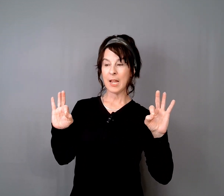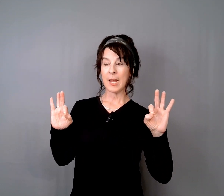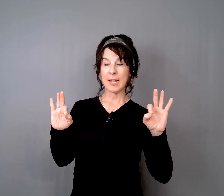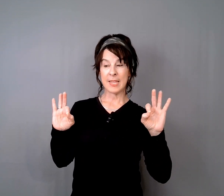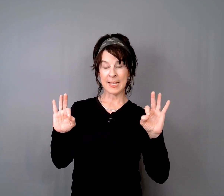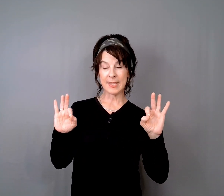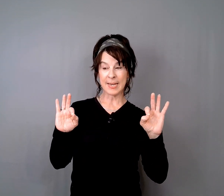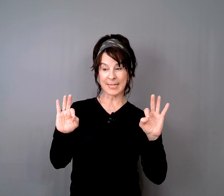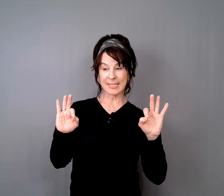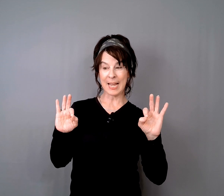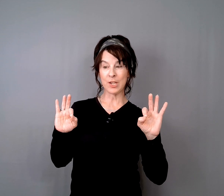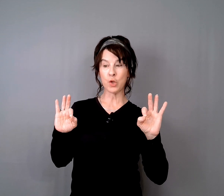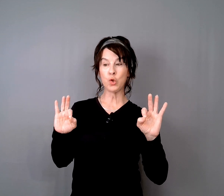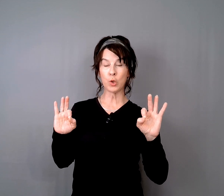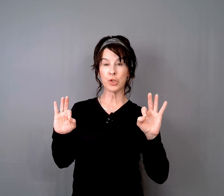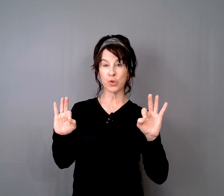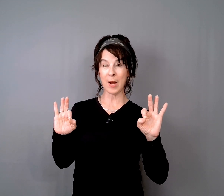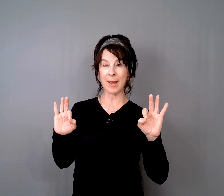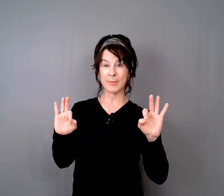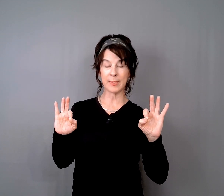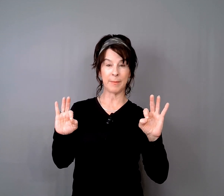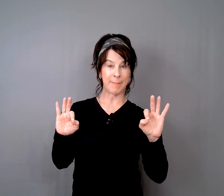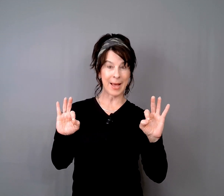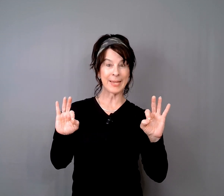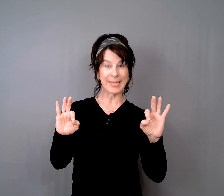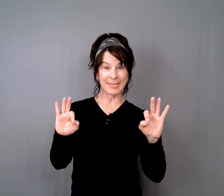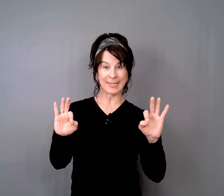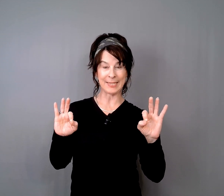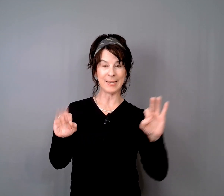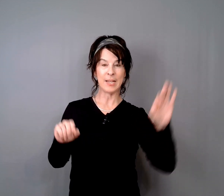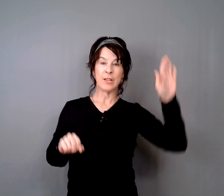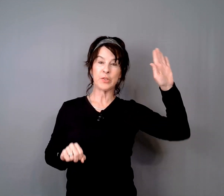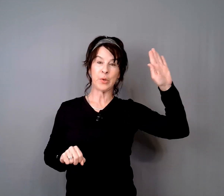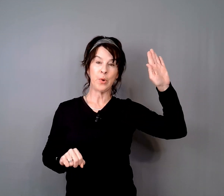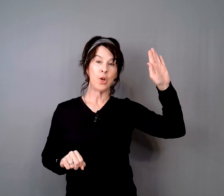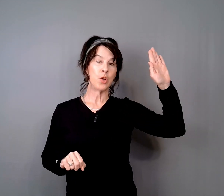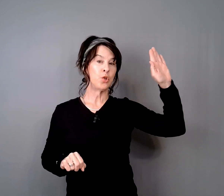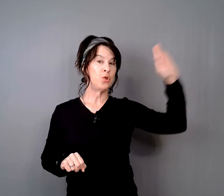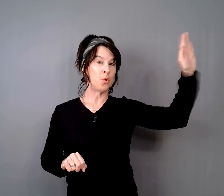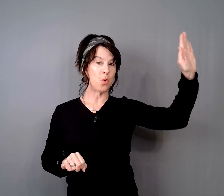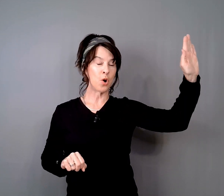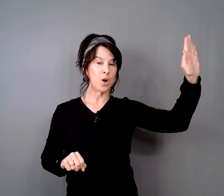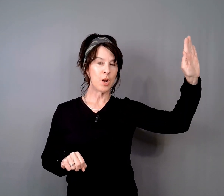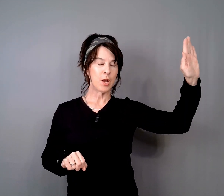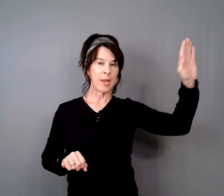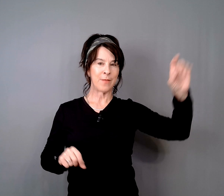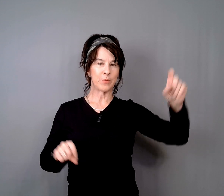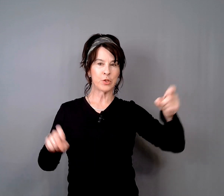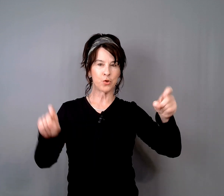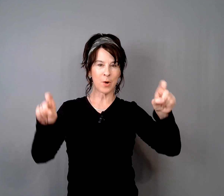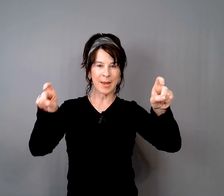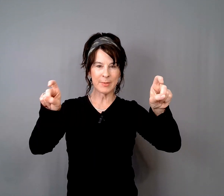And then the next line, your stripes, my healing. So your, and for stripes,